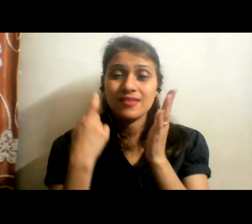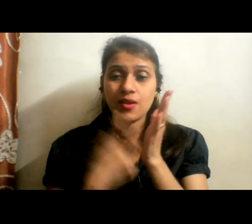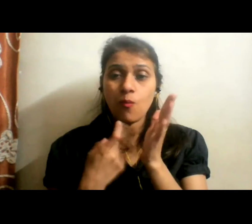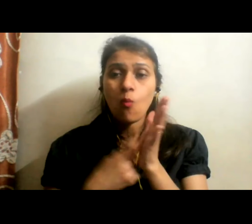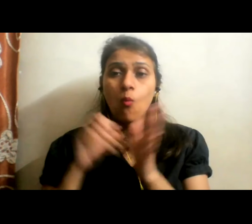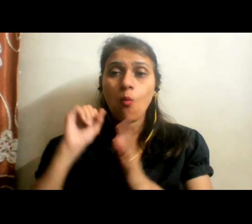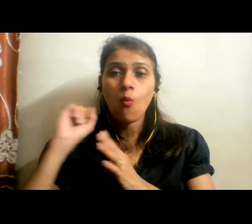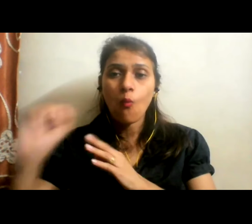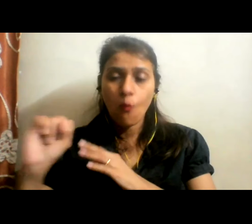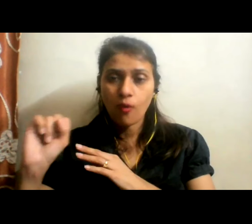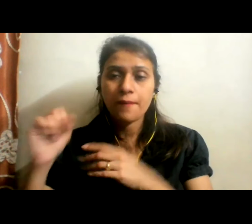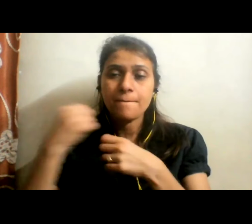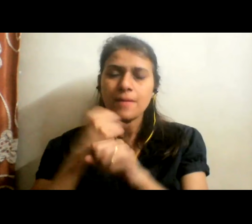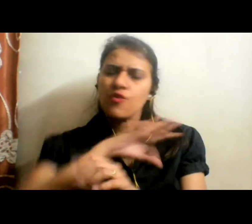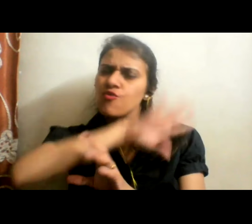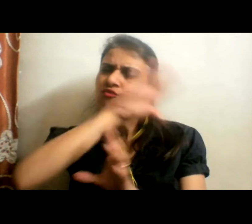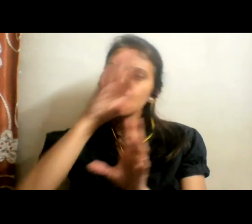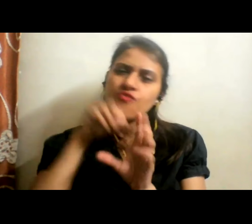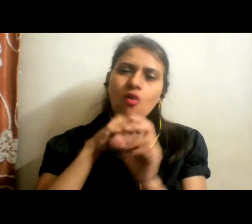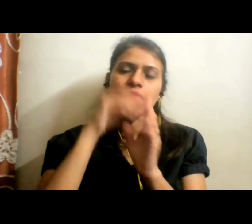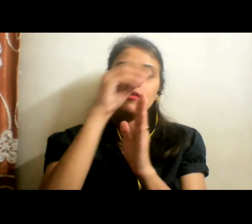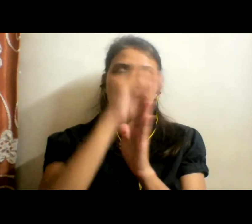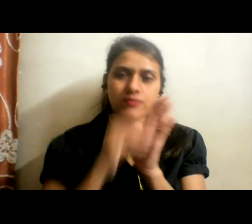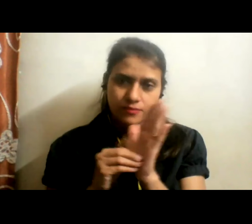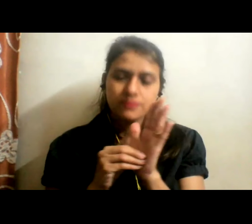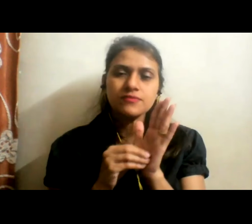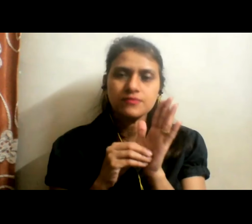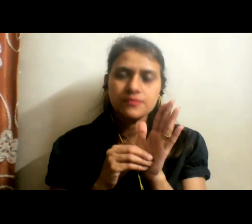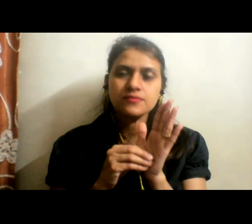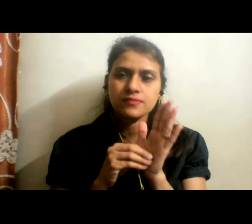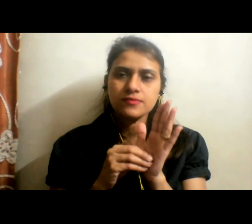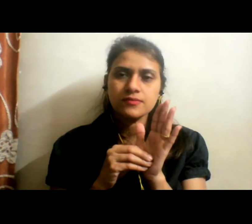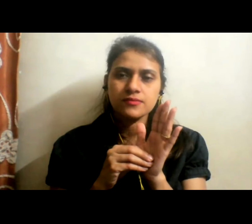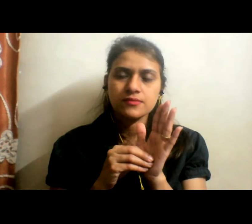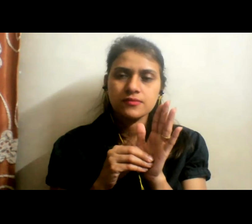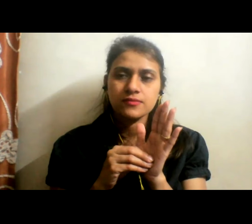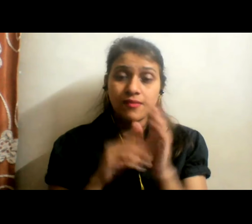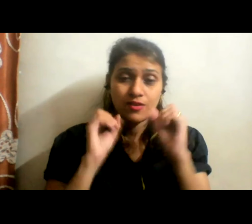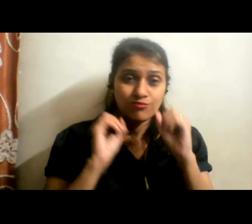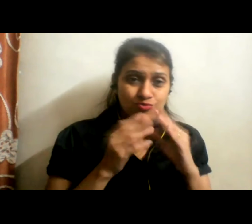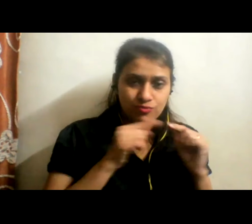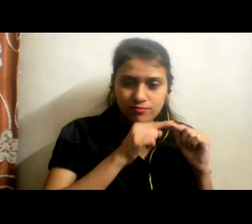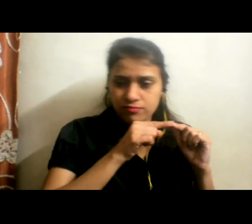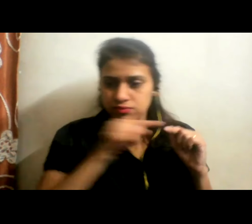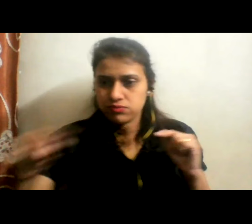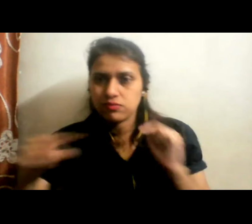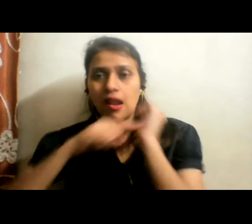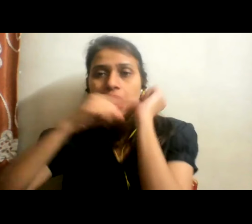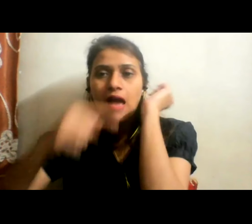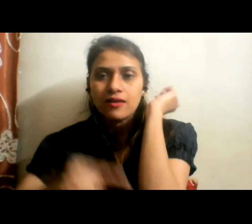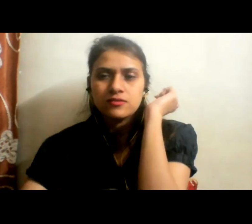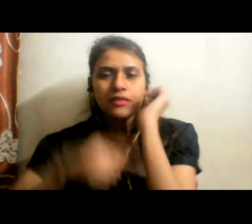the whole research project that you have undertaken. Okay, from the beginning to end, it's usually more